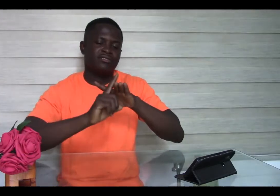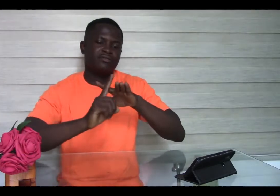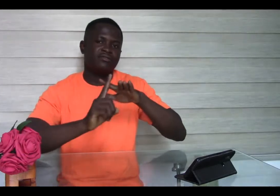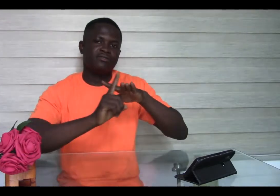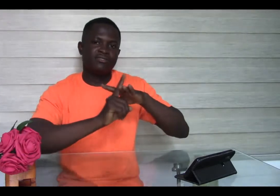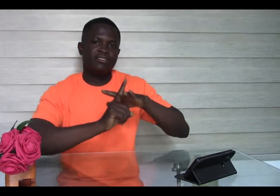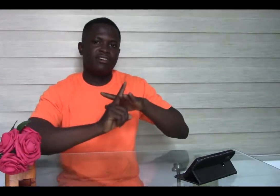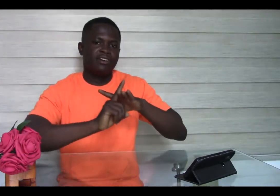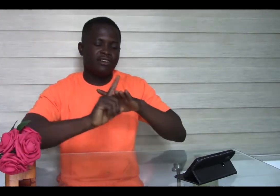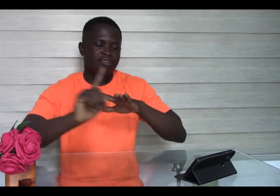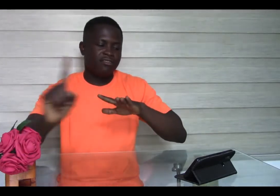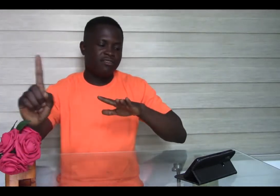So gone.